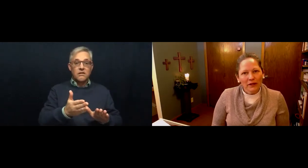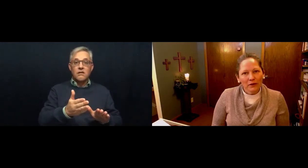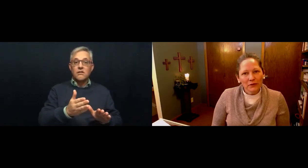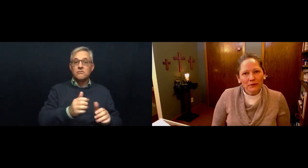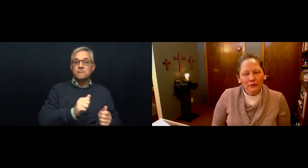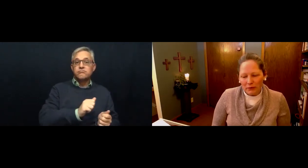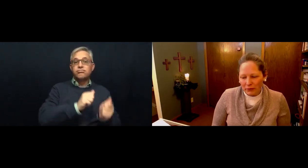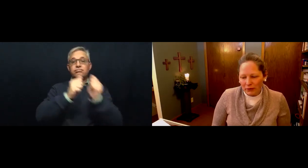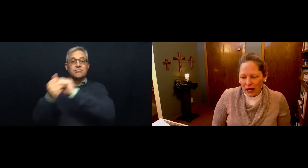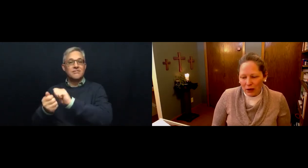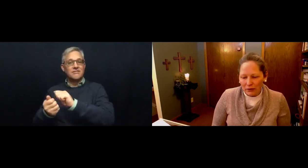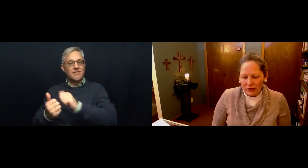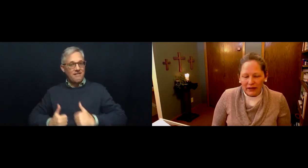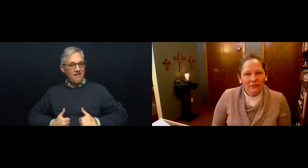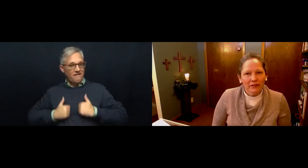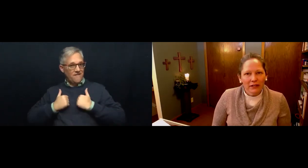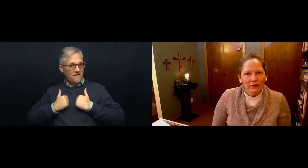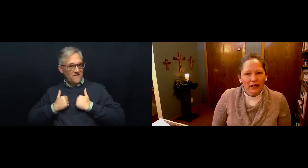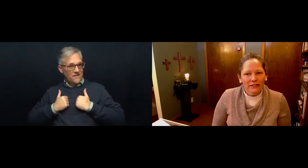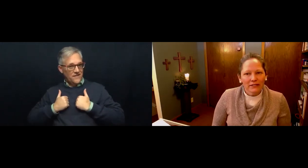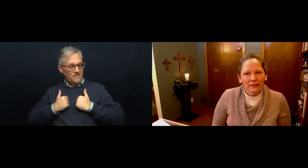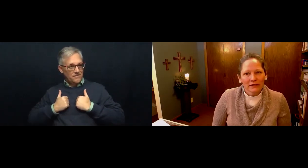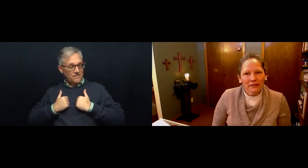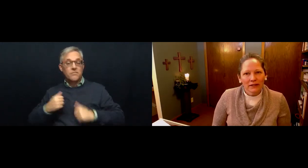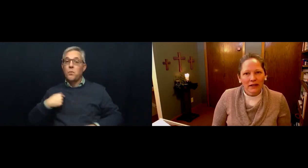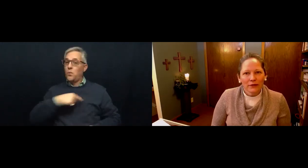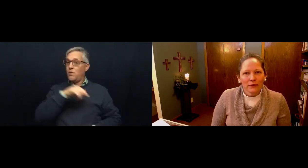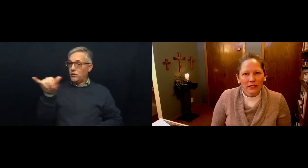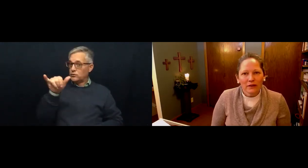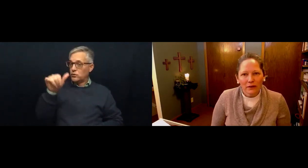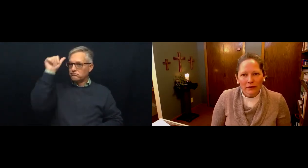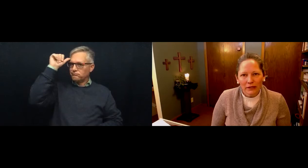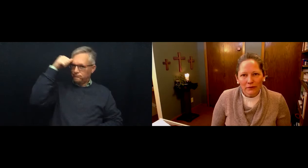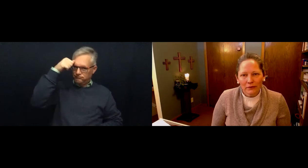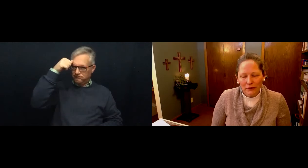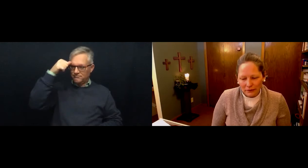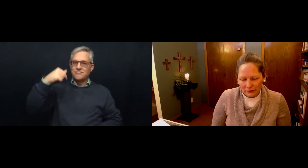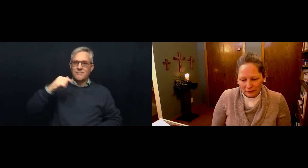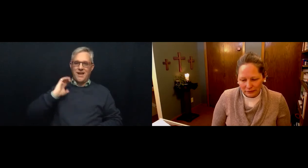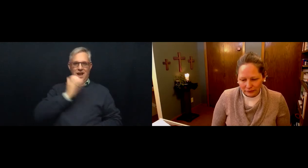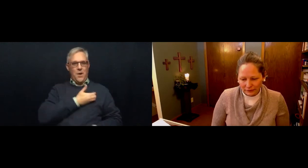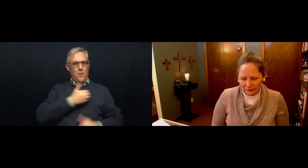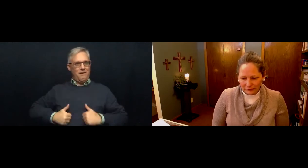And we also remember our life in Christ, and we are renewed.